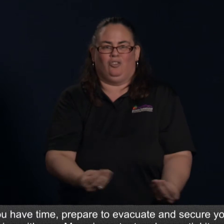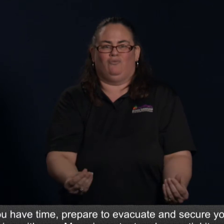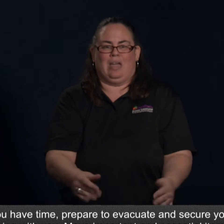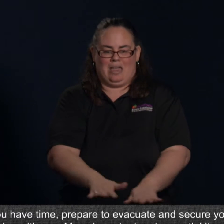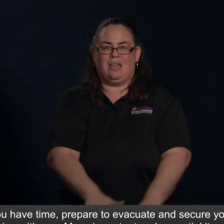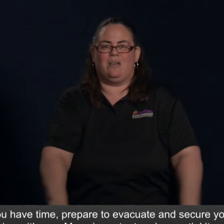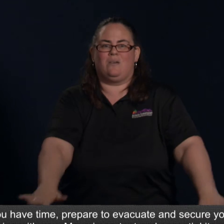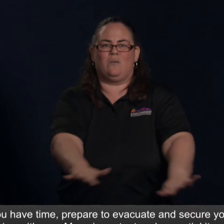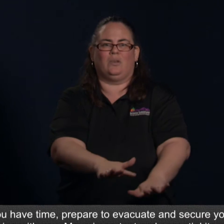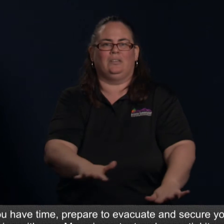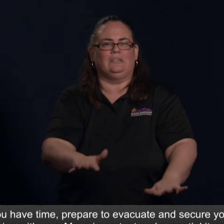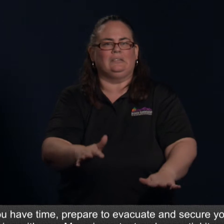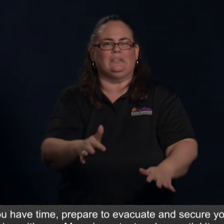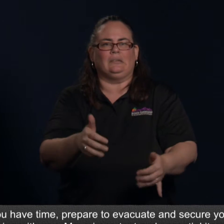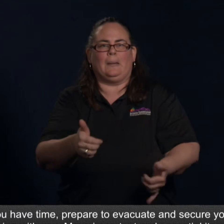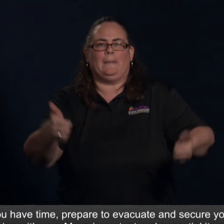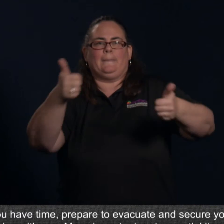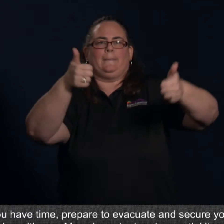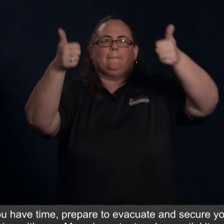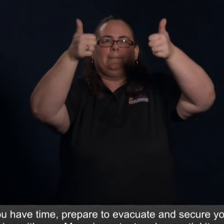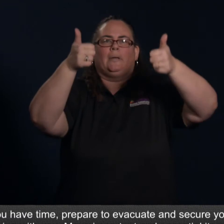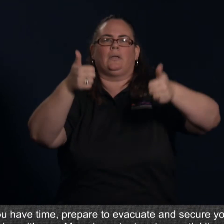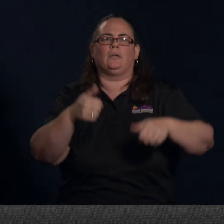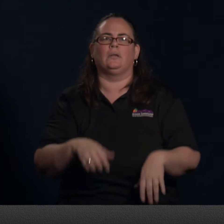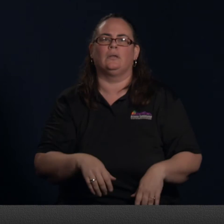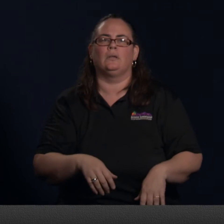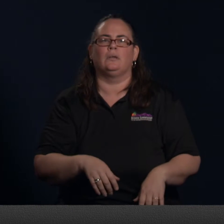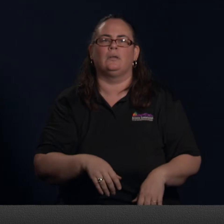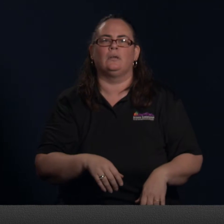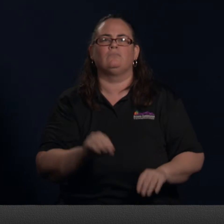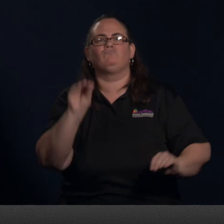Move important and essential items off the ground.